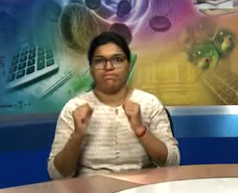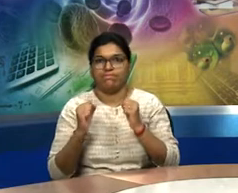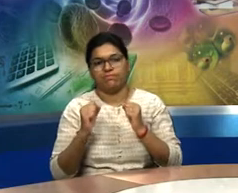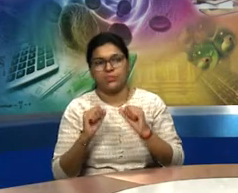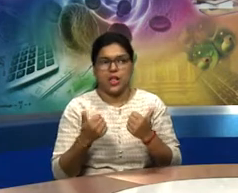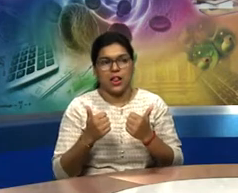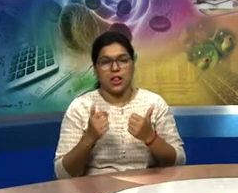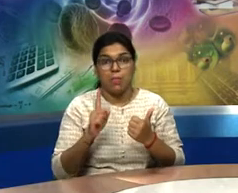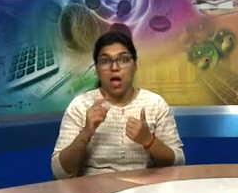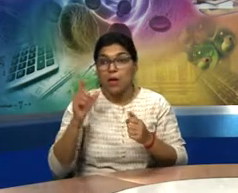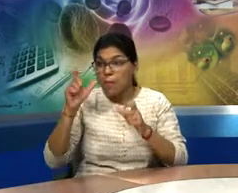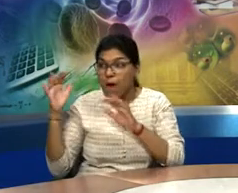They both, when found